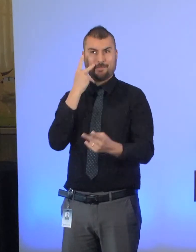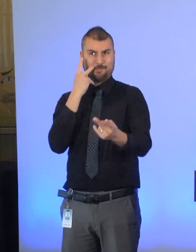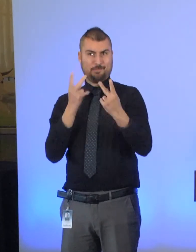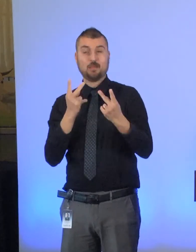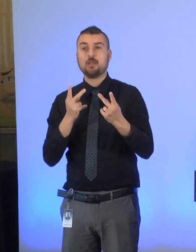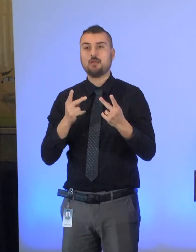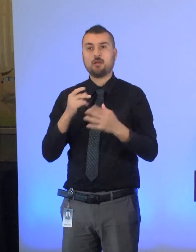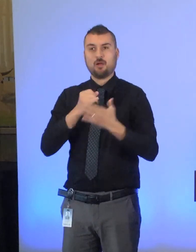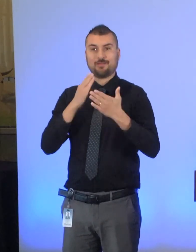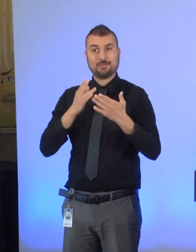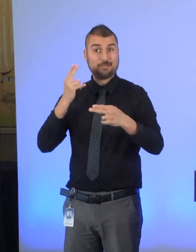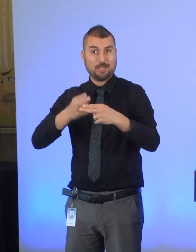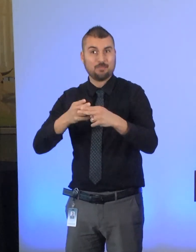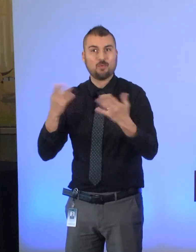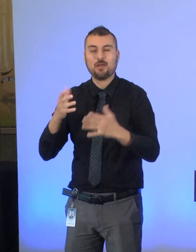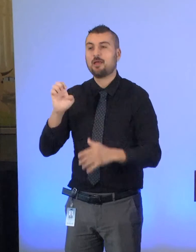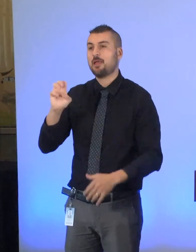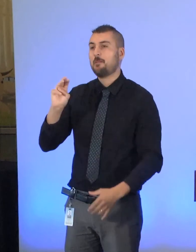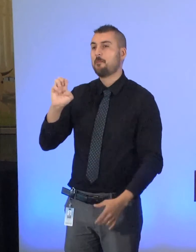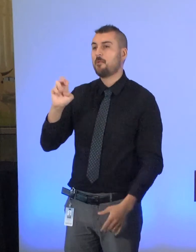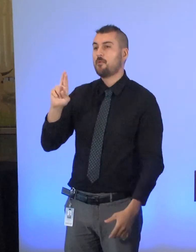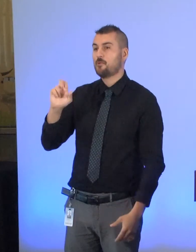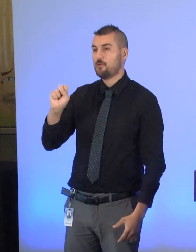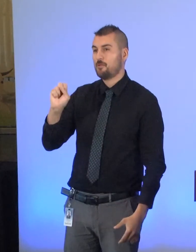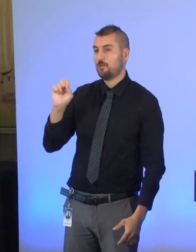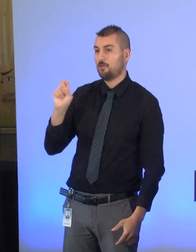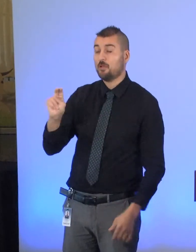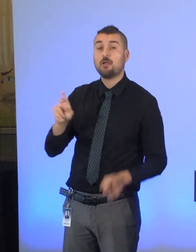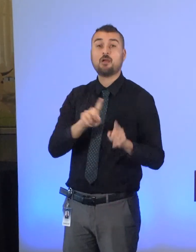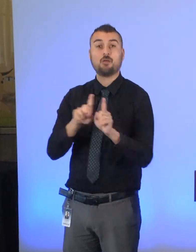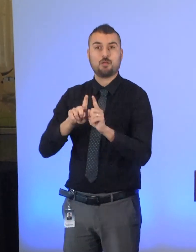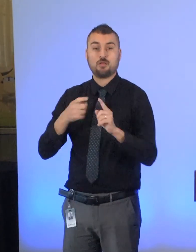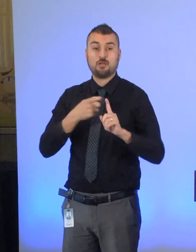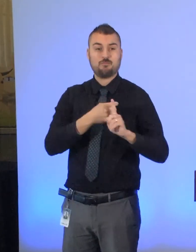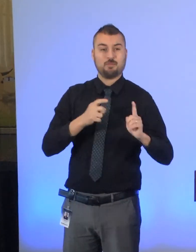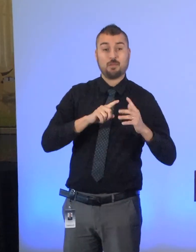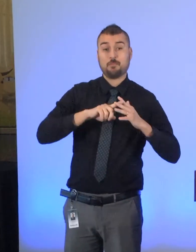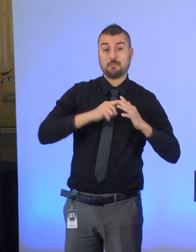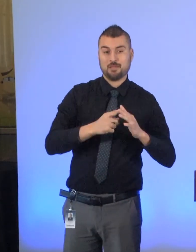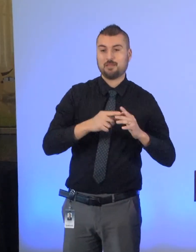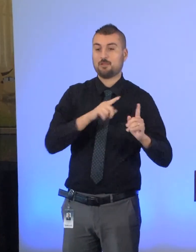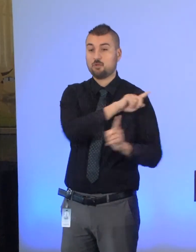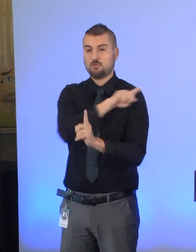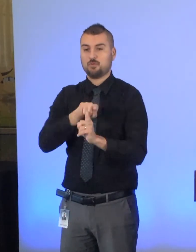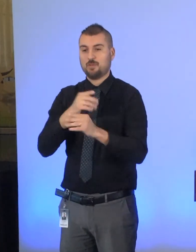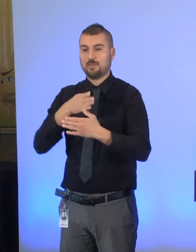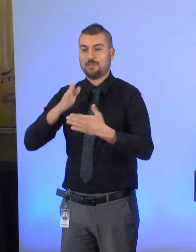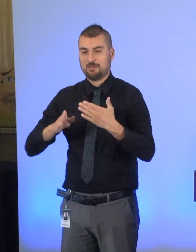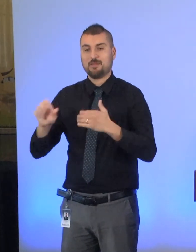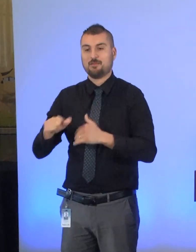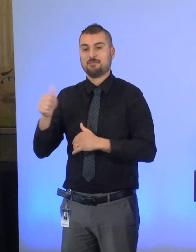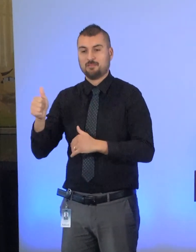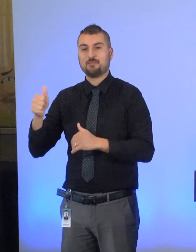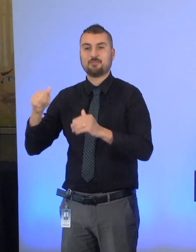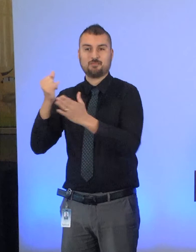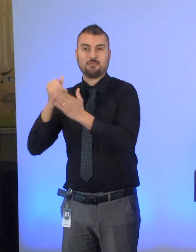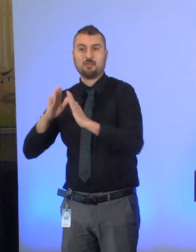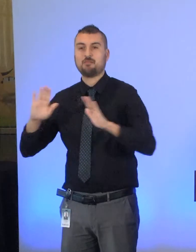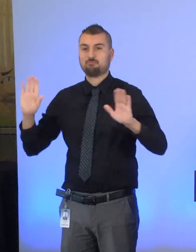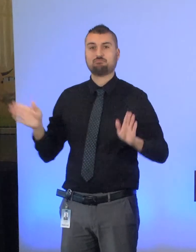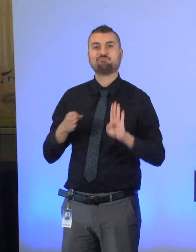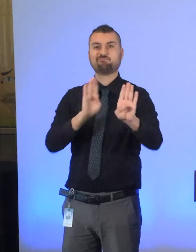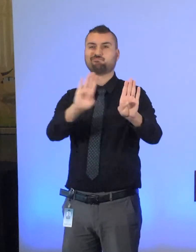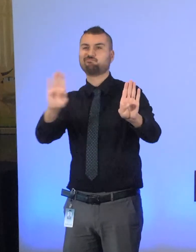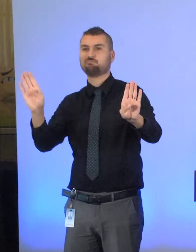name, which is Emerson. And From Beginning to End by Brooklyn Bolton will be on display. City Arts will have